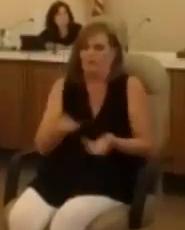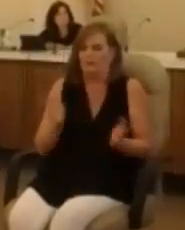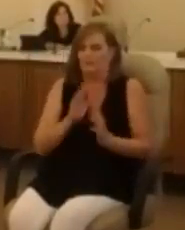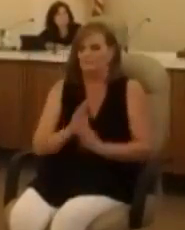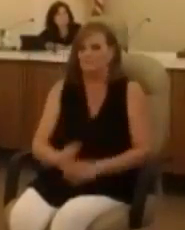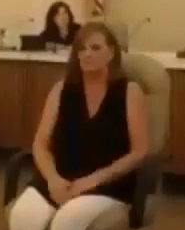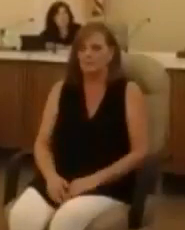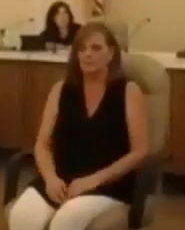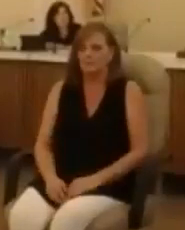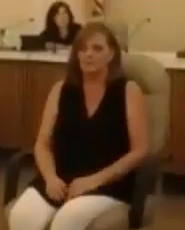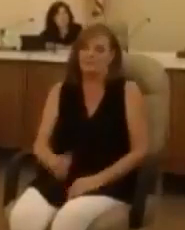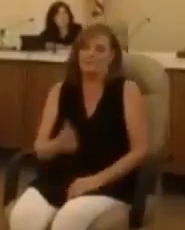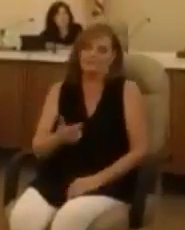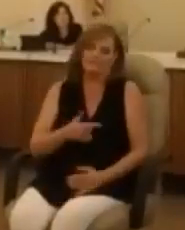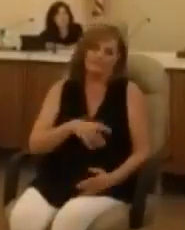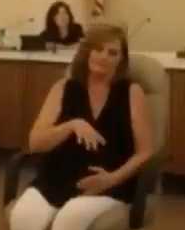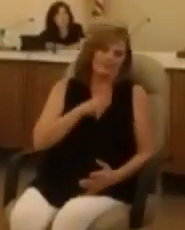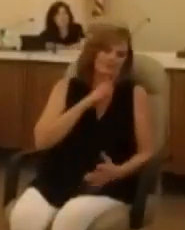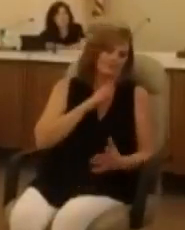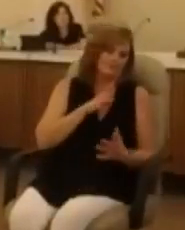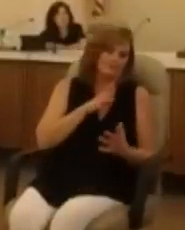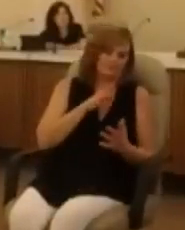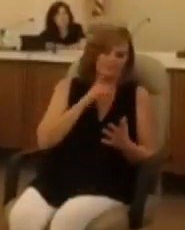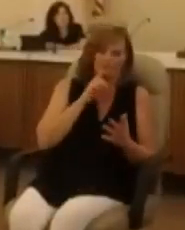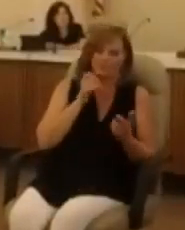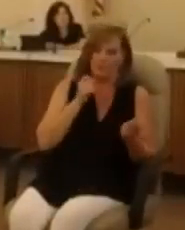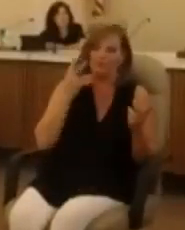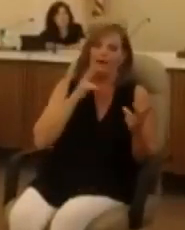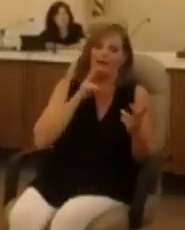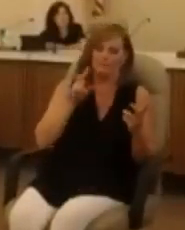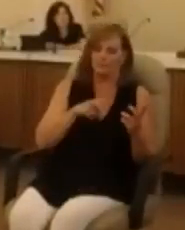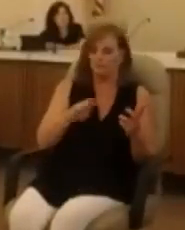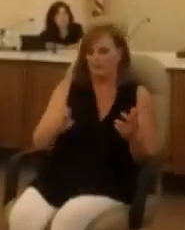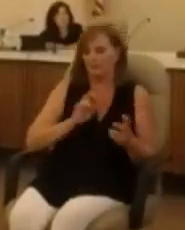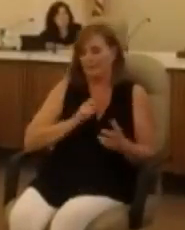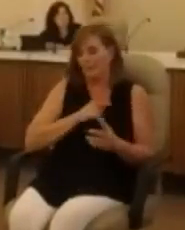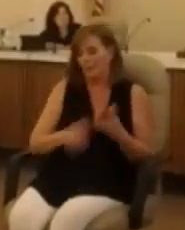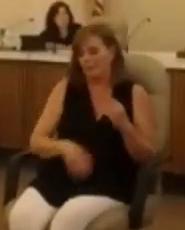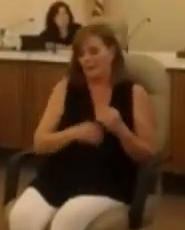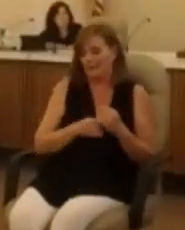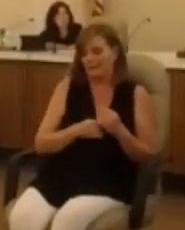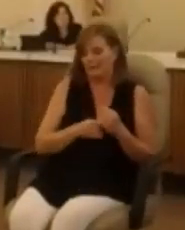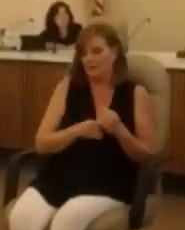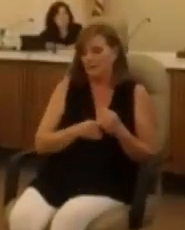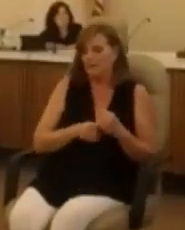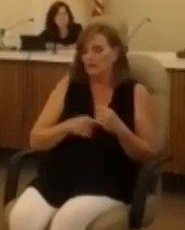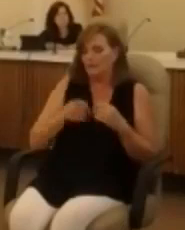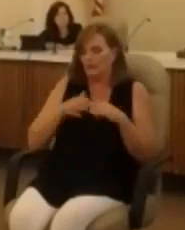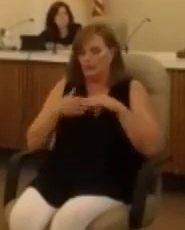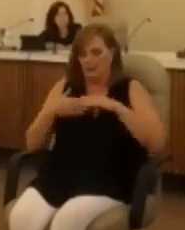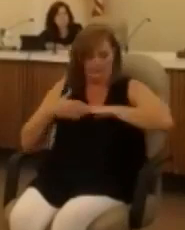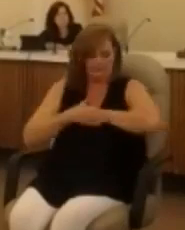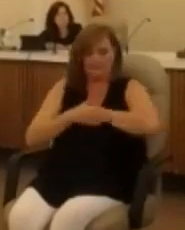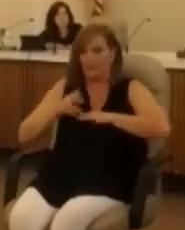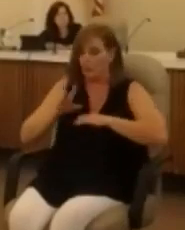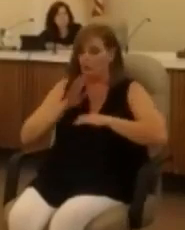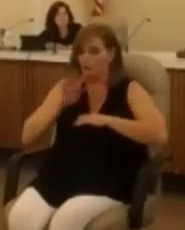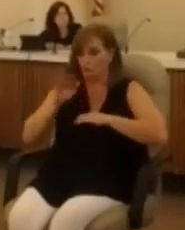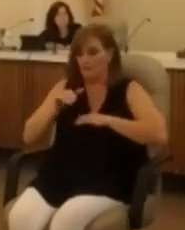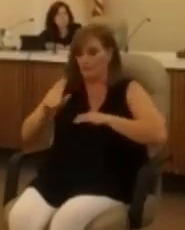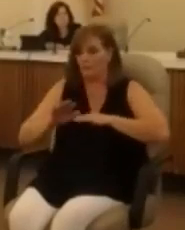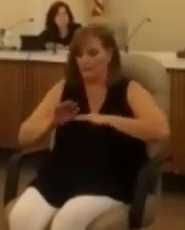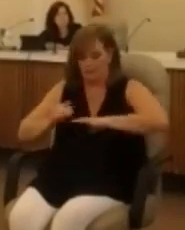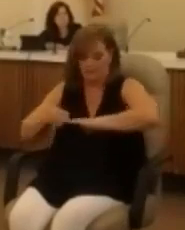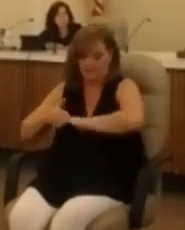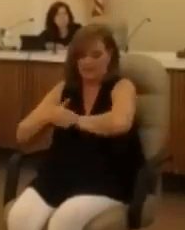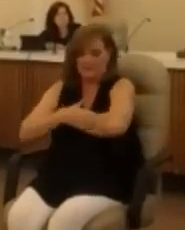which is talking about a bunch of trails and additions to parks all along the river. We've done that for when we did the